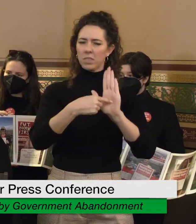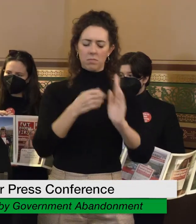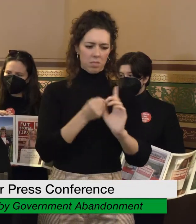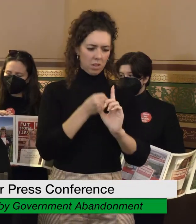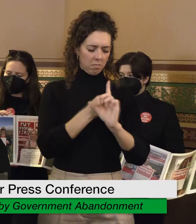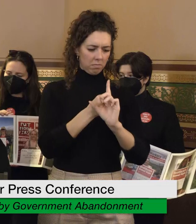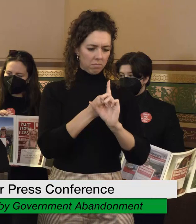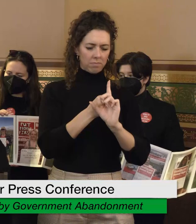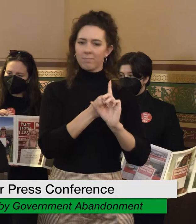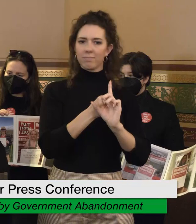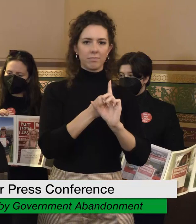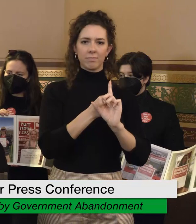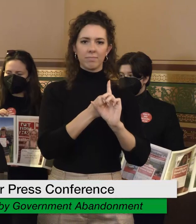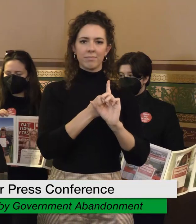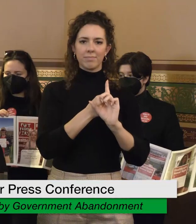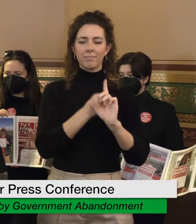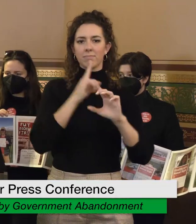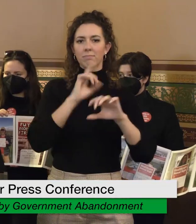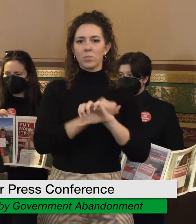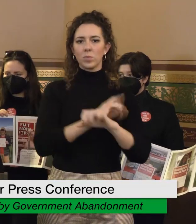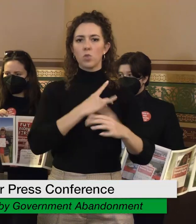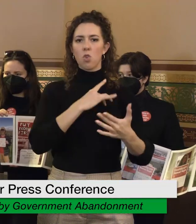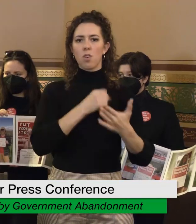it turned out to be a heart attack.